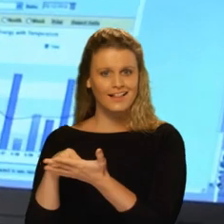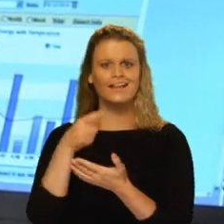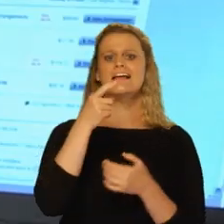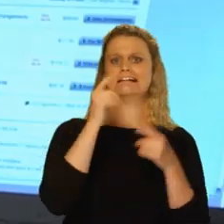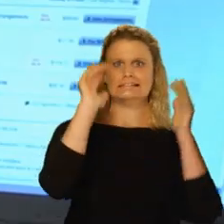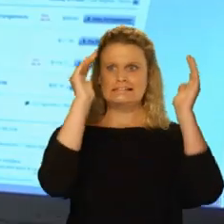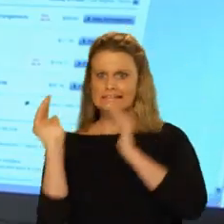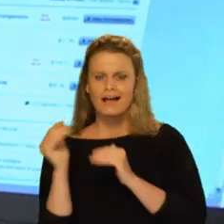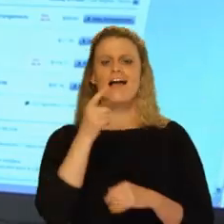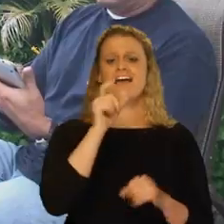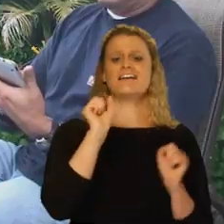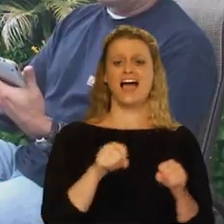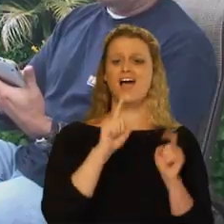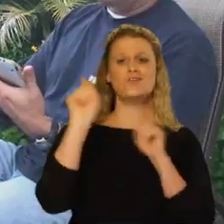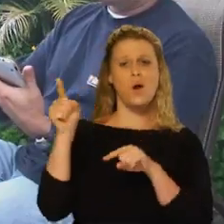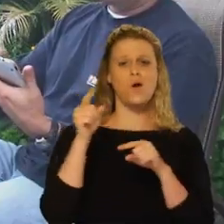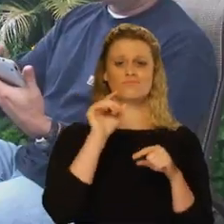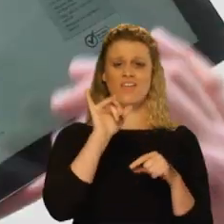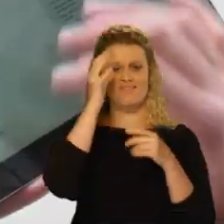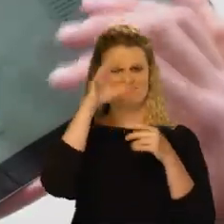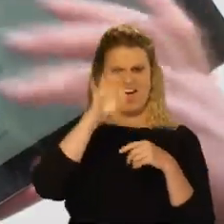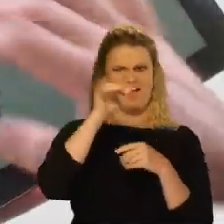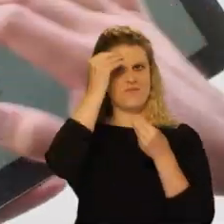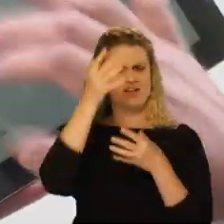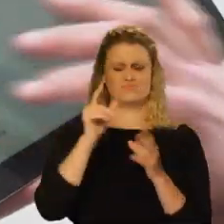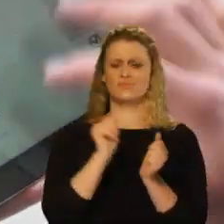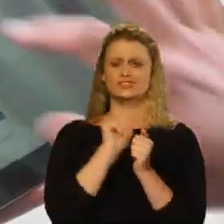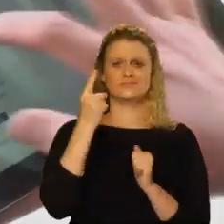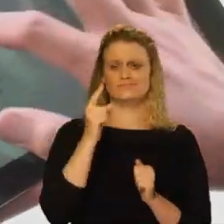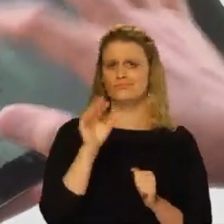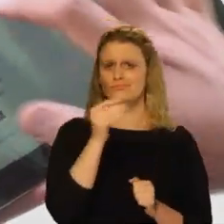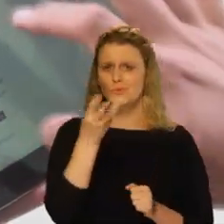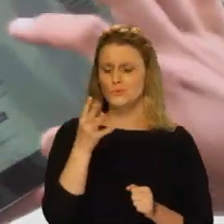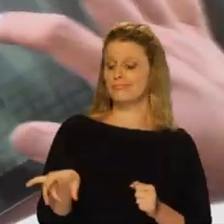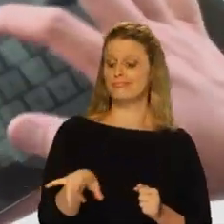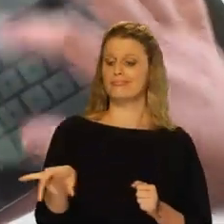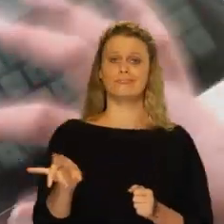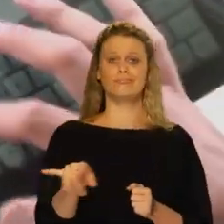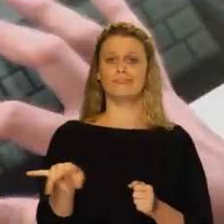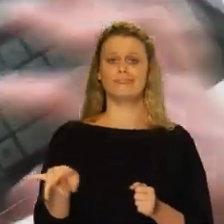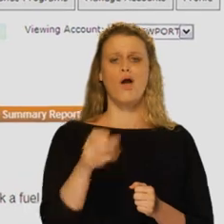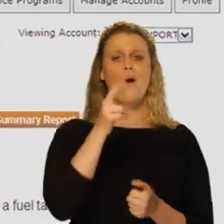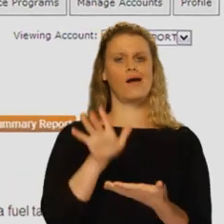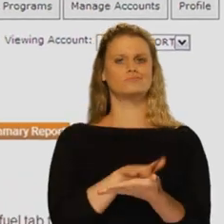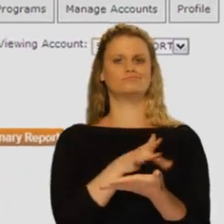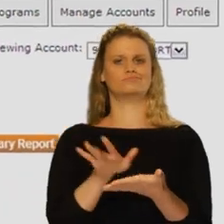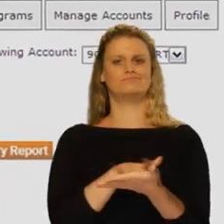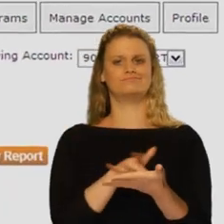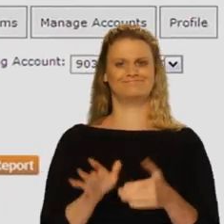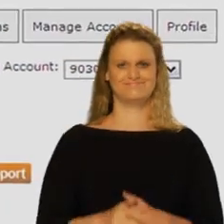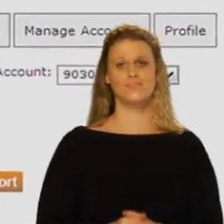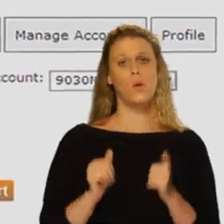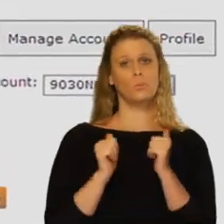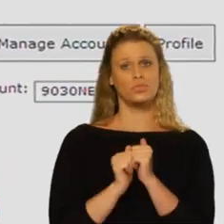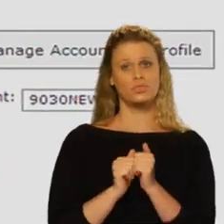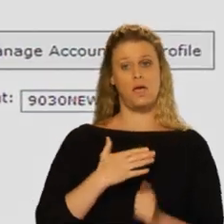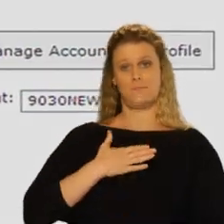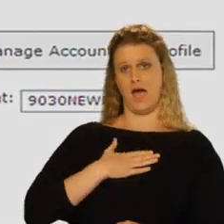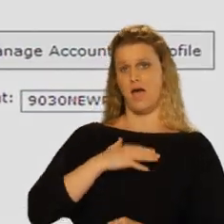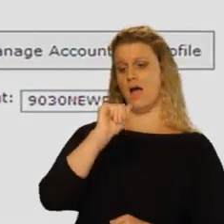have used, you'll be able to get that information with just a few clicks of the mouse or swipe of a finger. Within my account,